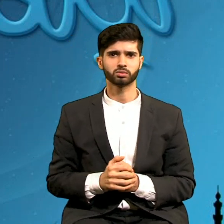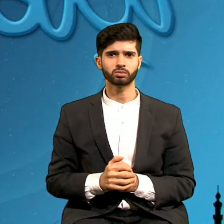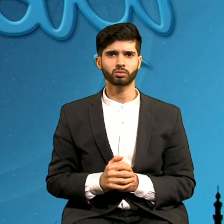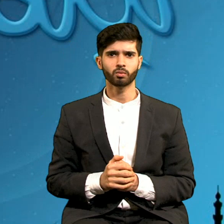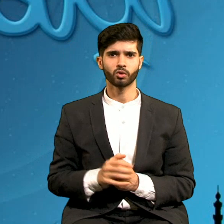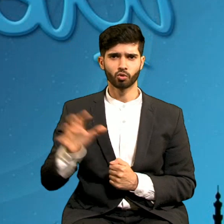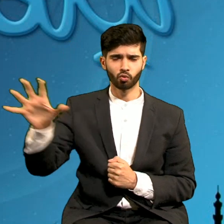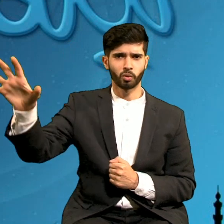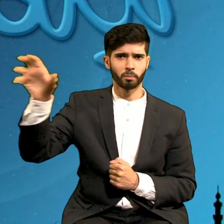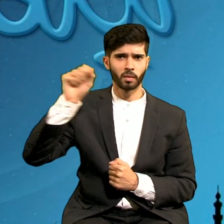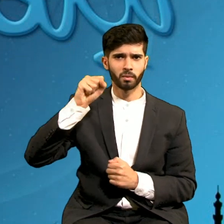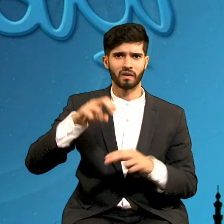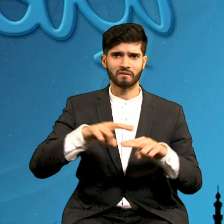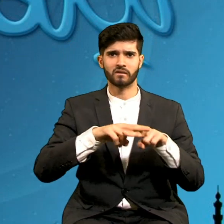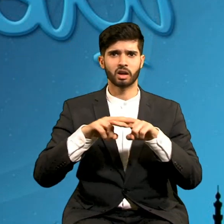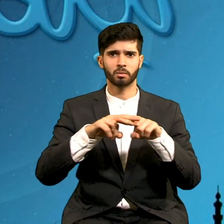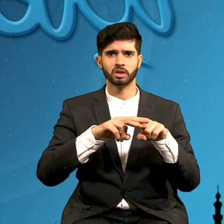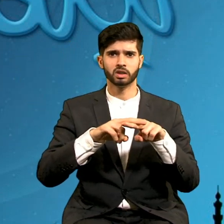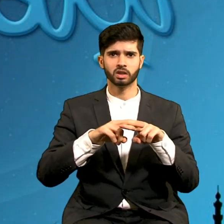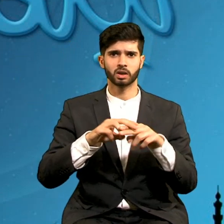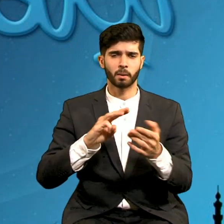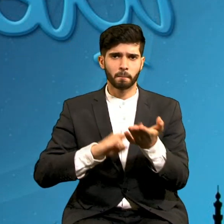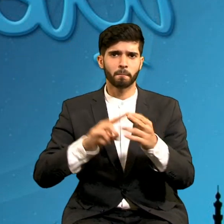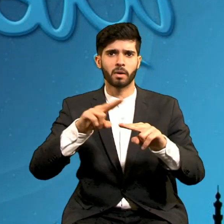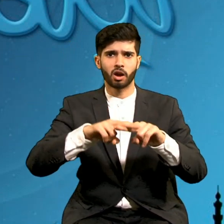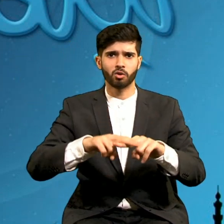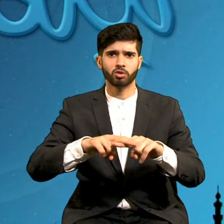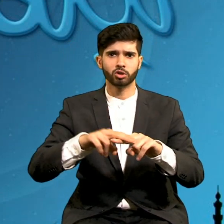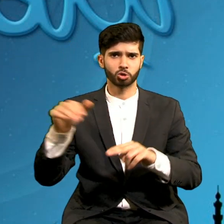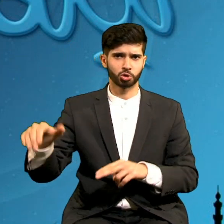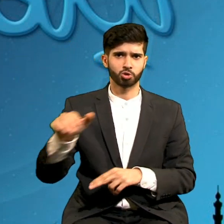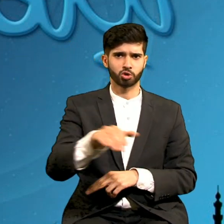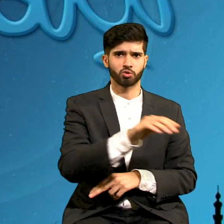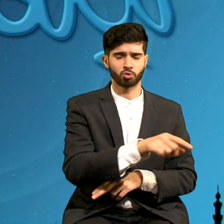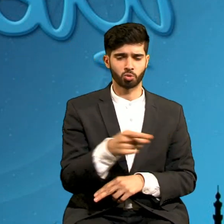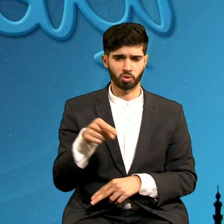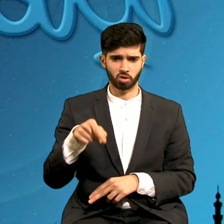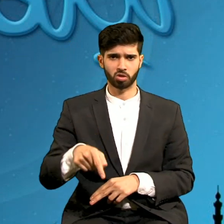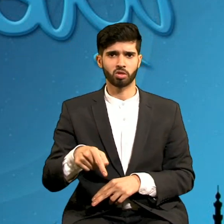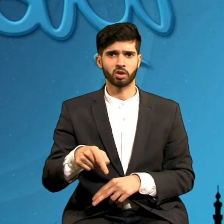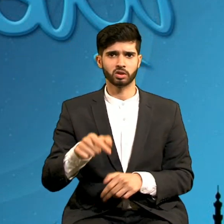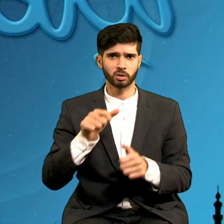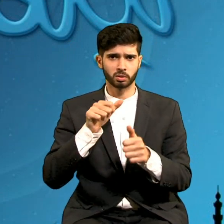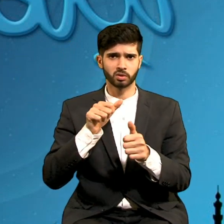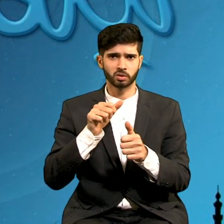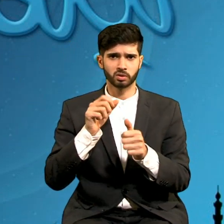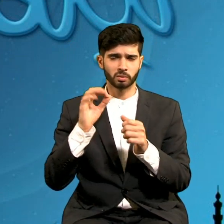on this special night of Qadr. Ahsant.